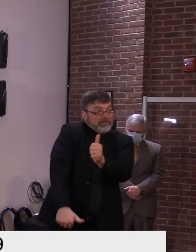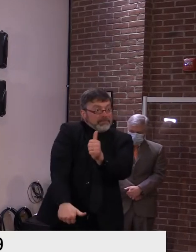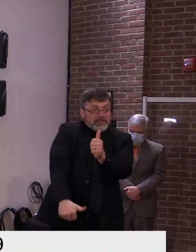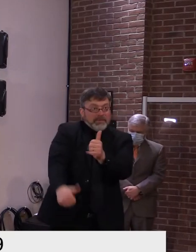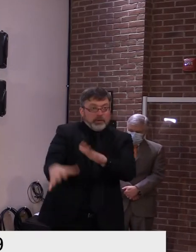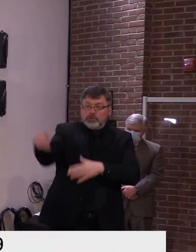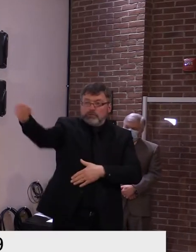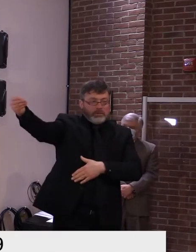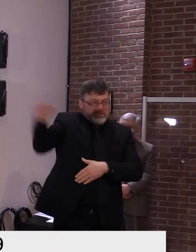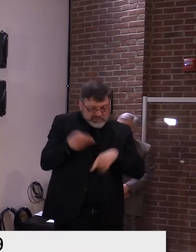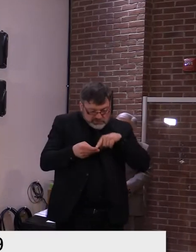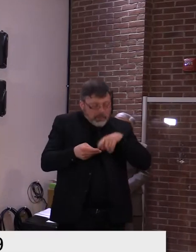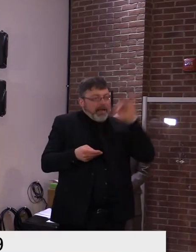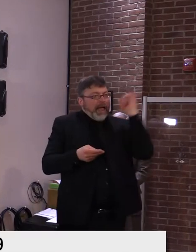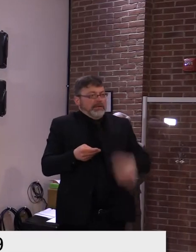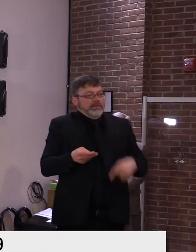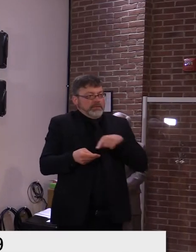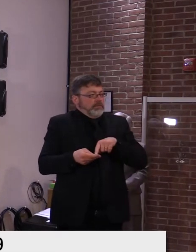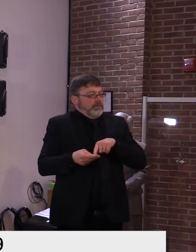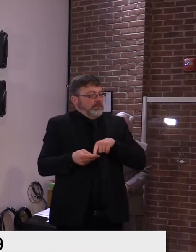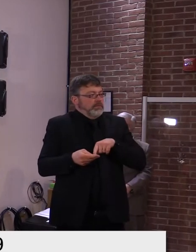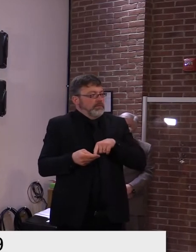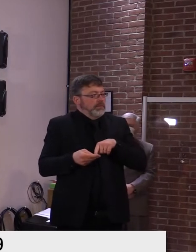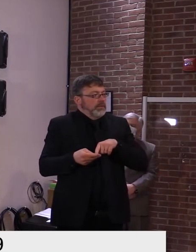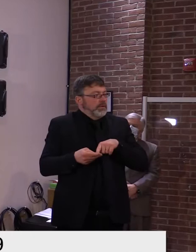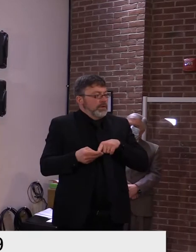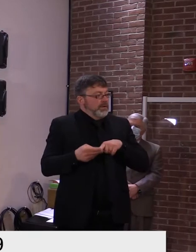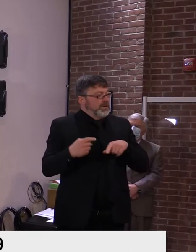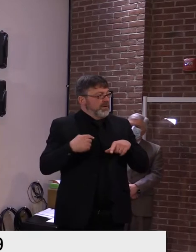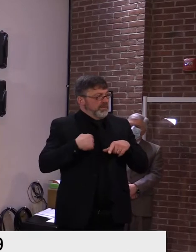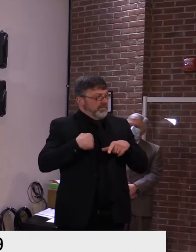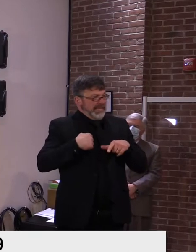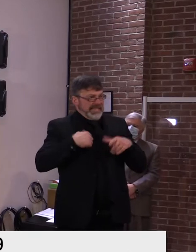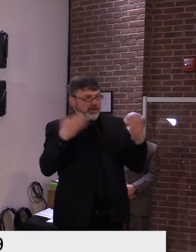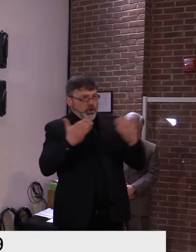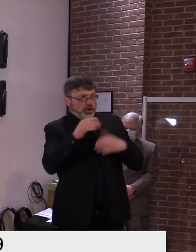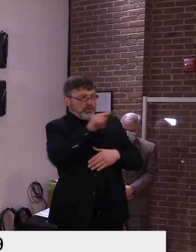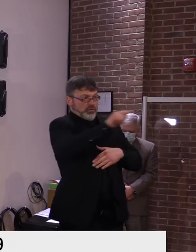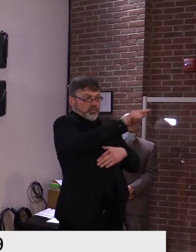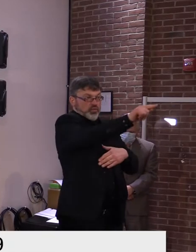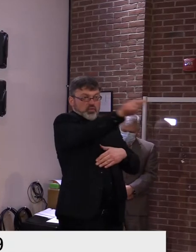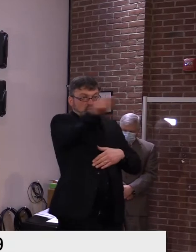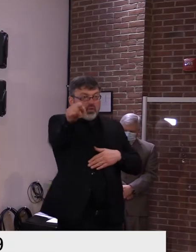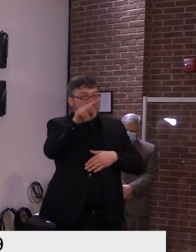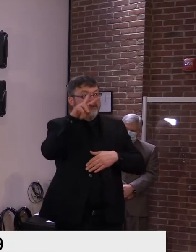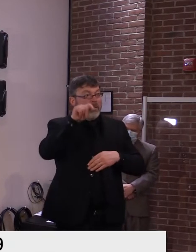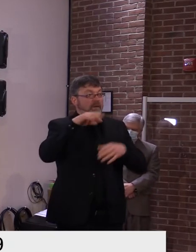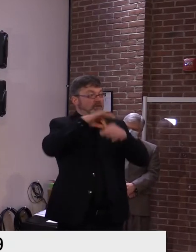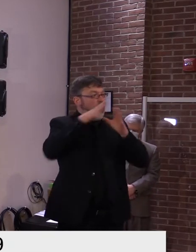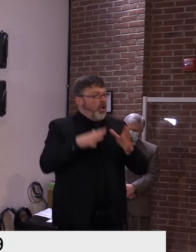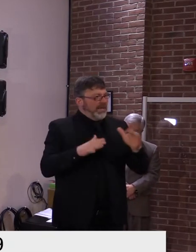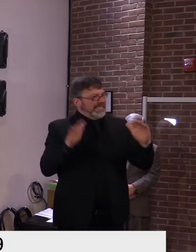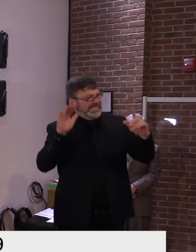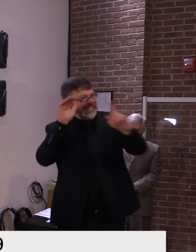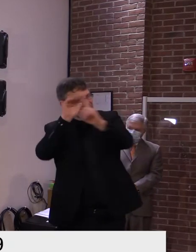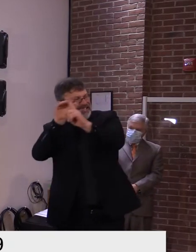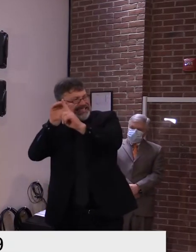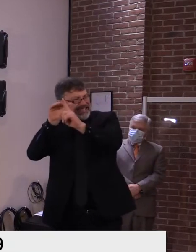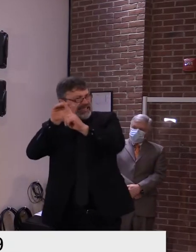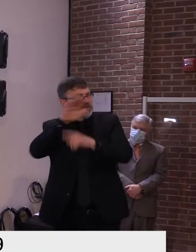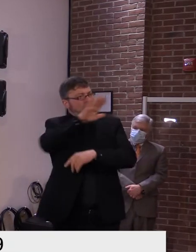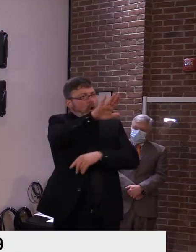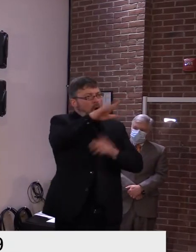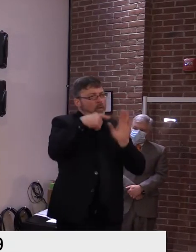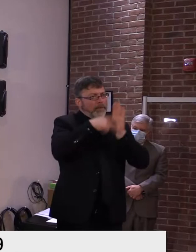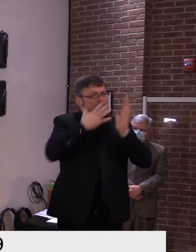to be realistic about what we can afford and what we can't. And I think that this is something that's been brewing for quite some